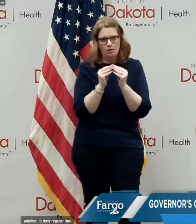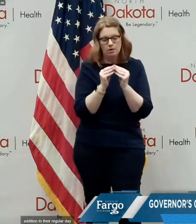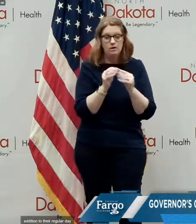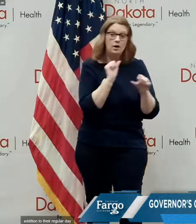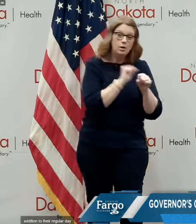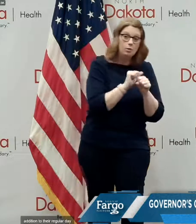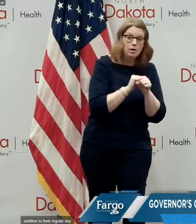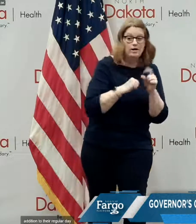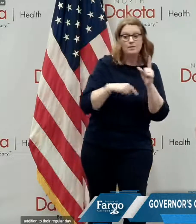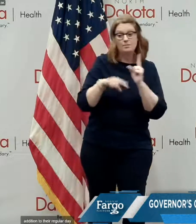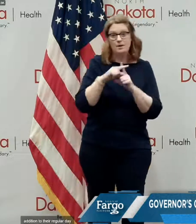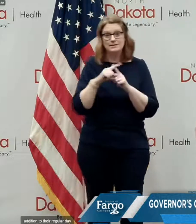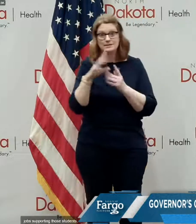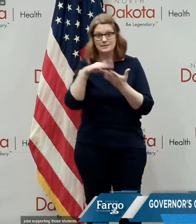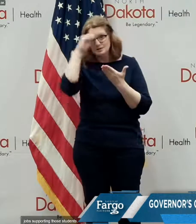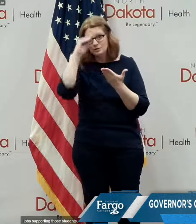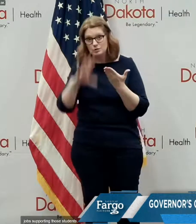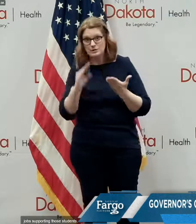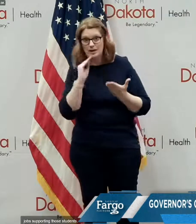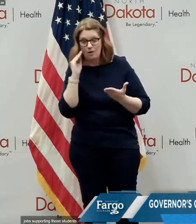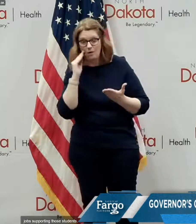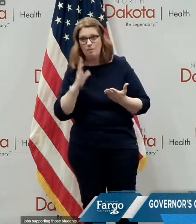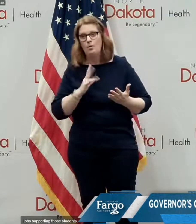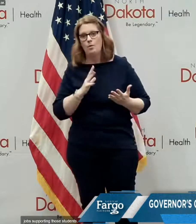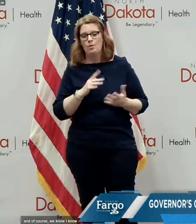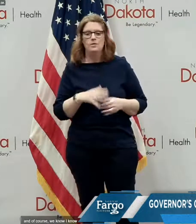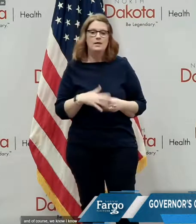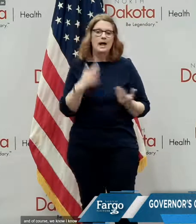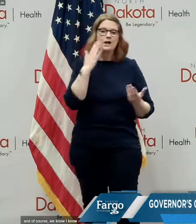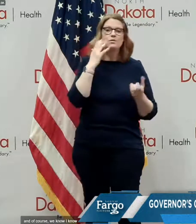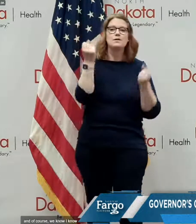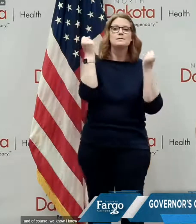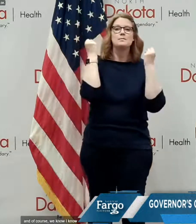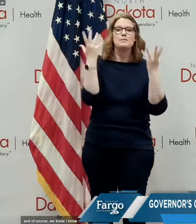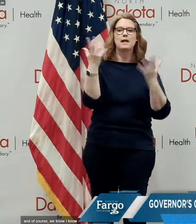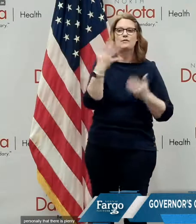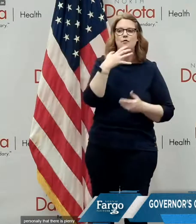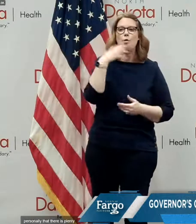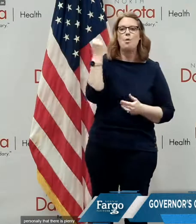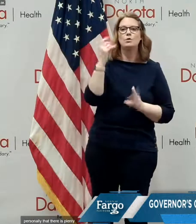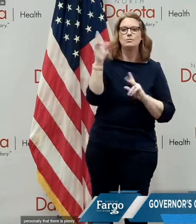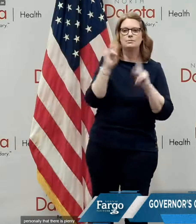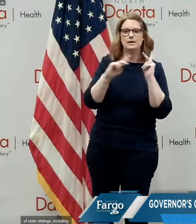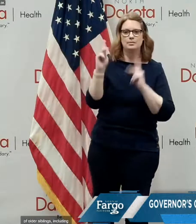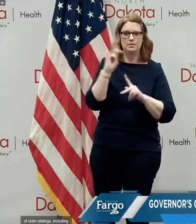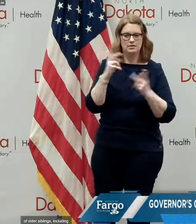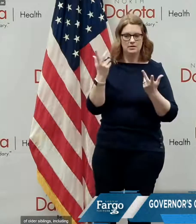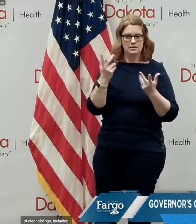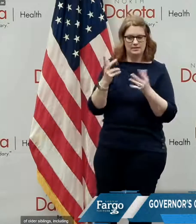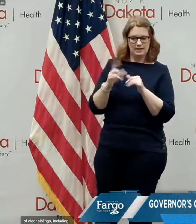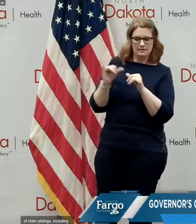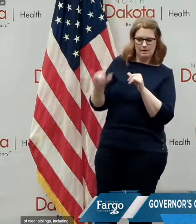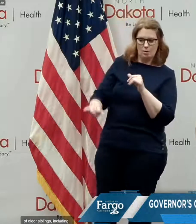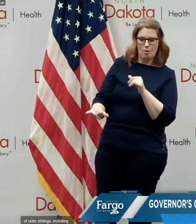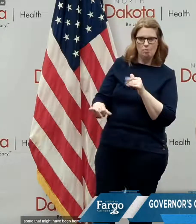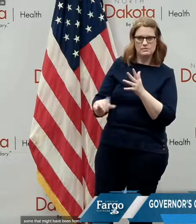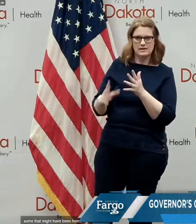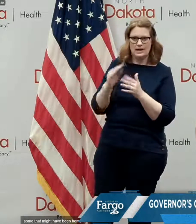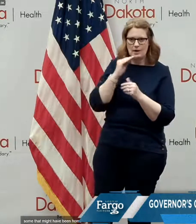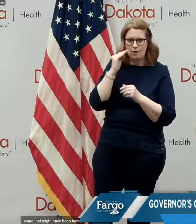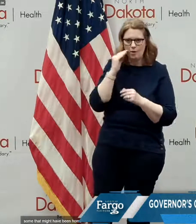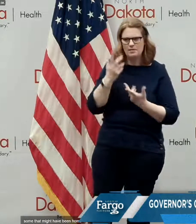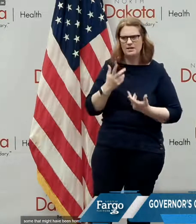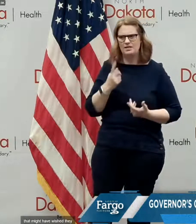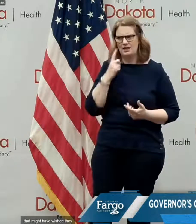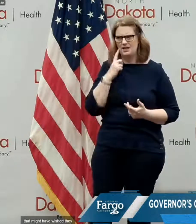those students. And of course, we know, I know personally that there was plenty of older siblings, including some that might have been home, that might have wished they were still in